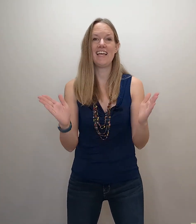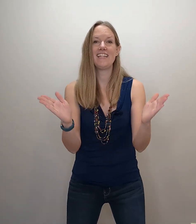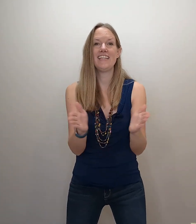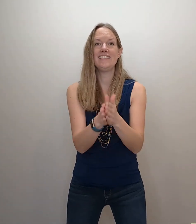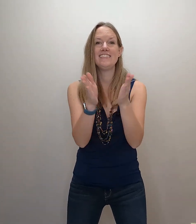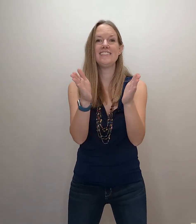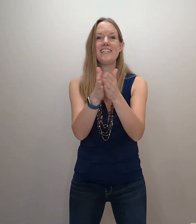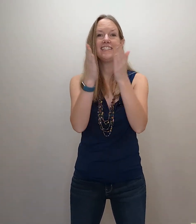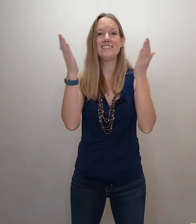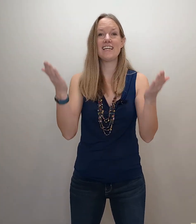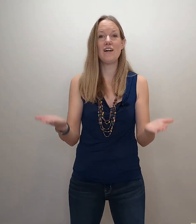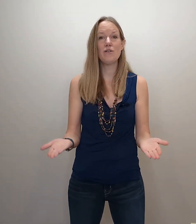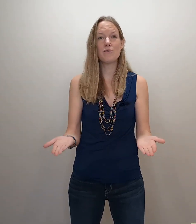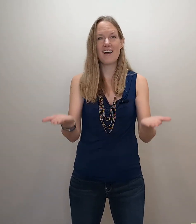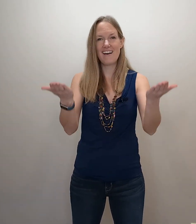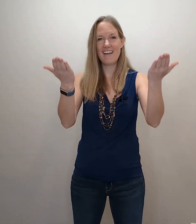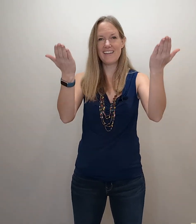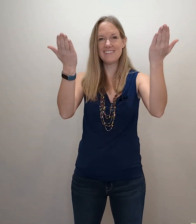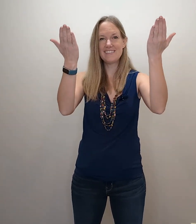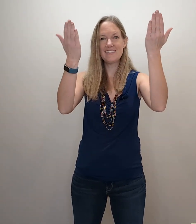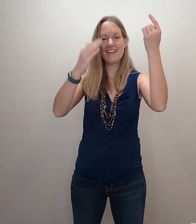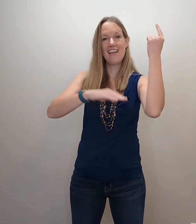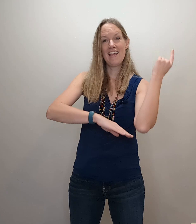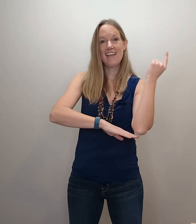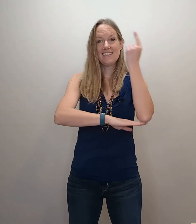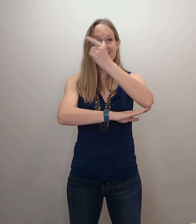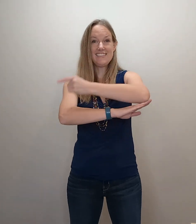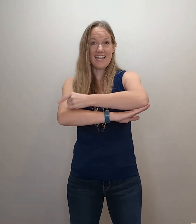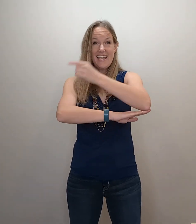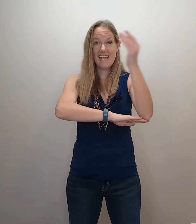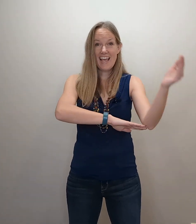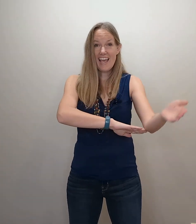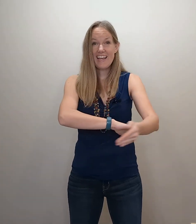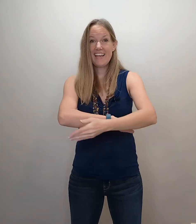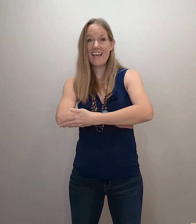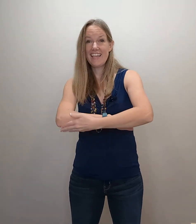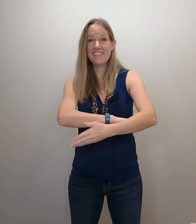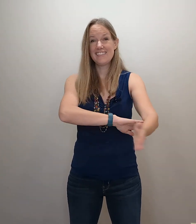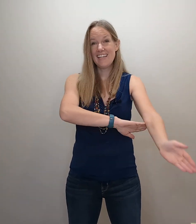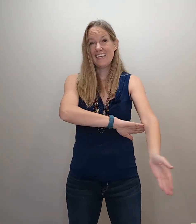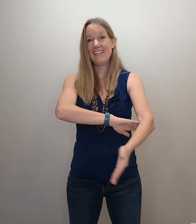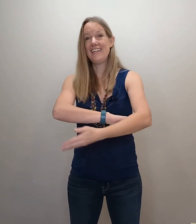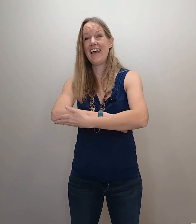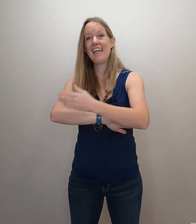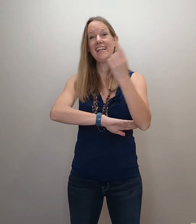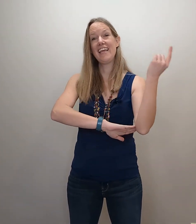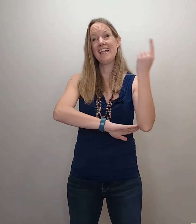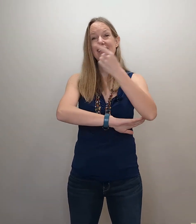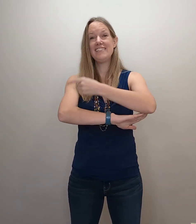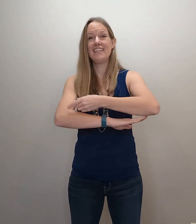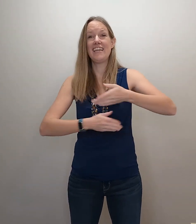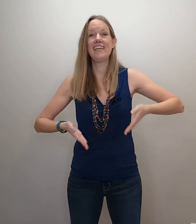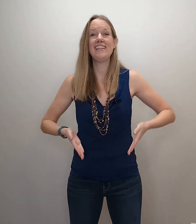let incense arise. Day and night, night and day,